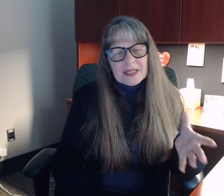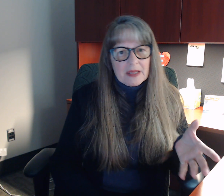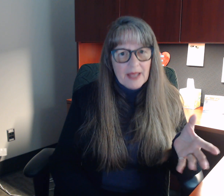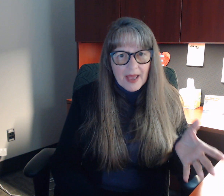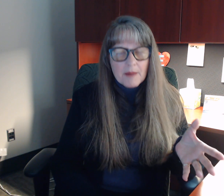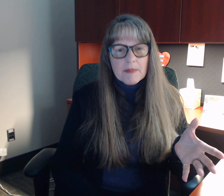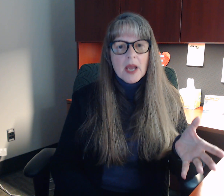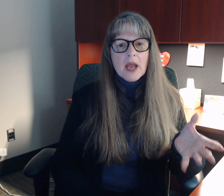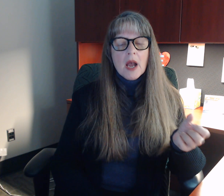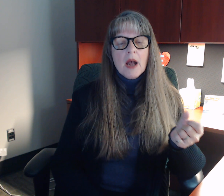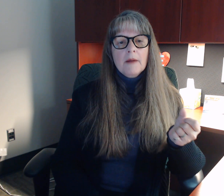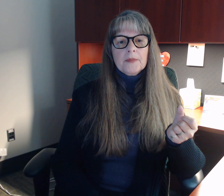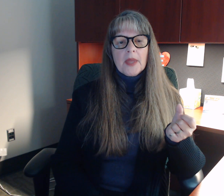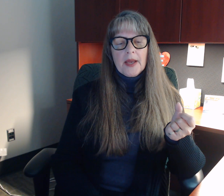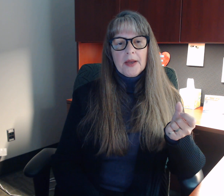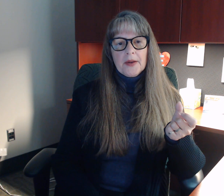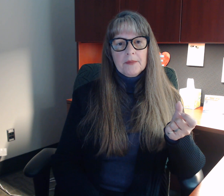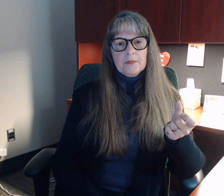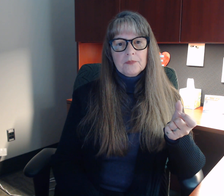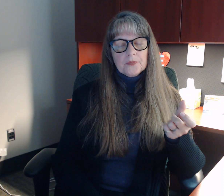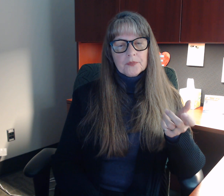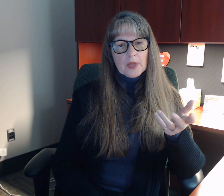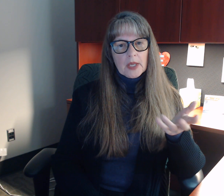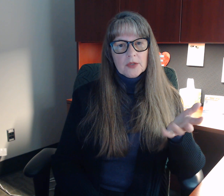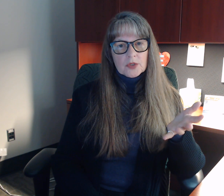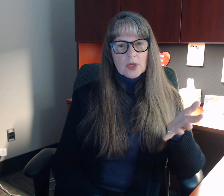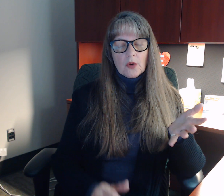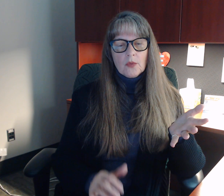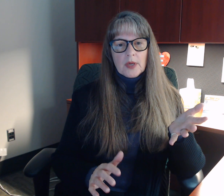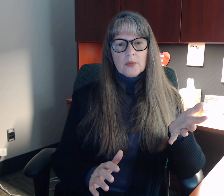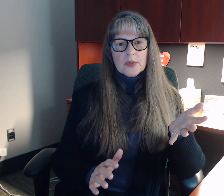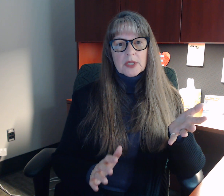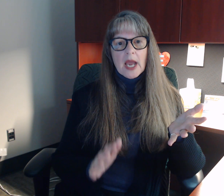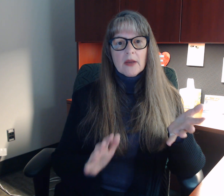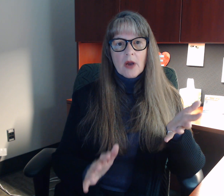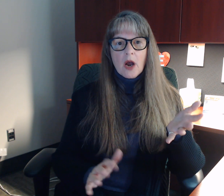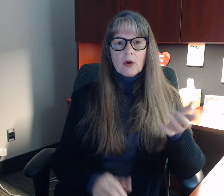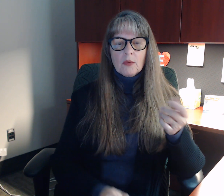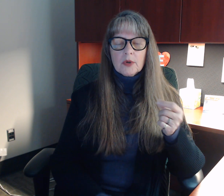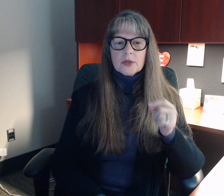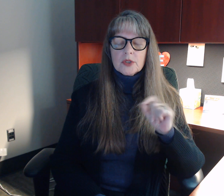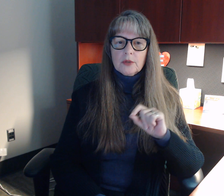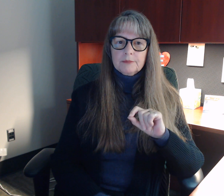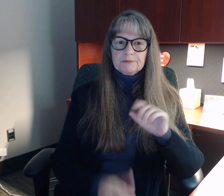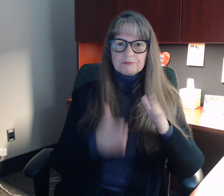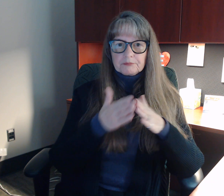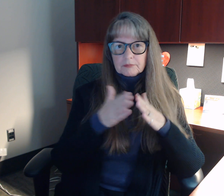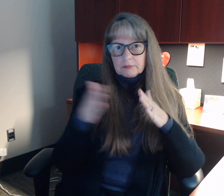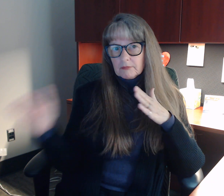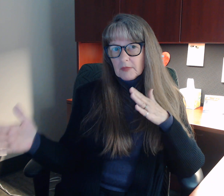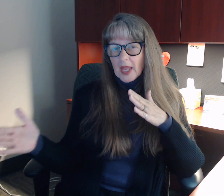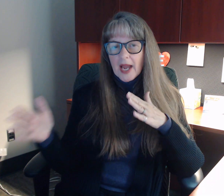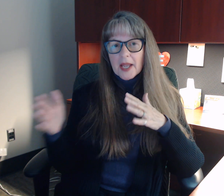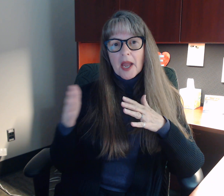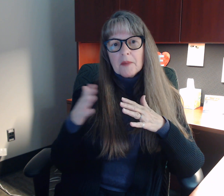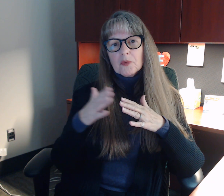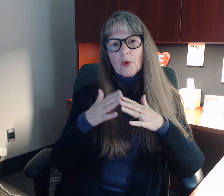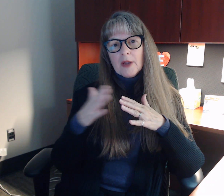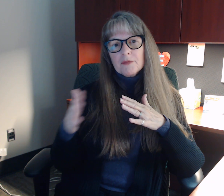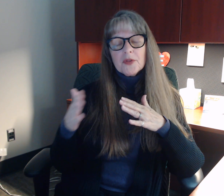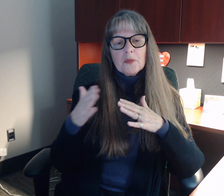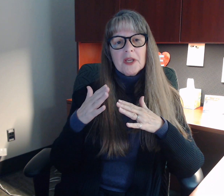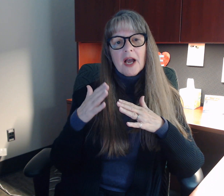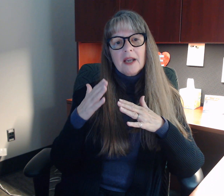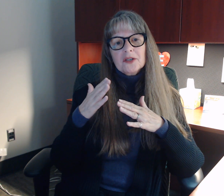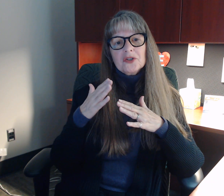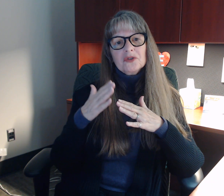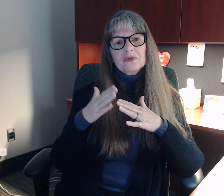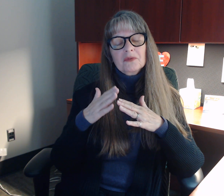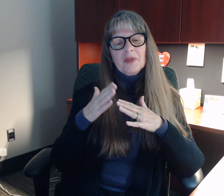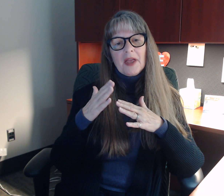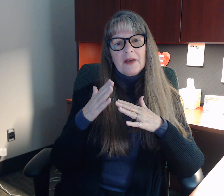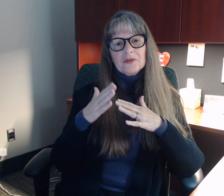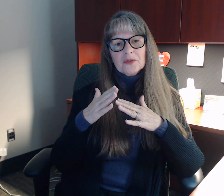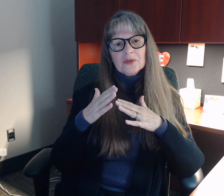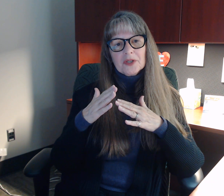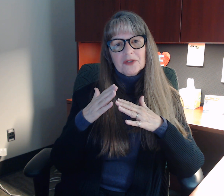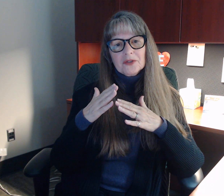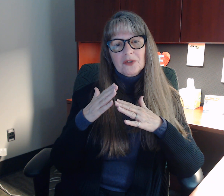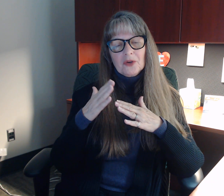them. And so it was kind of awkward. So I'm grateful that we got into after the, in